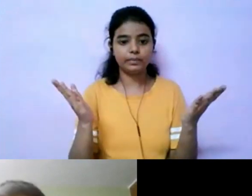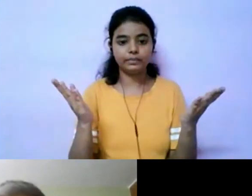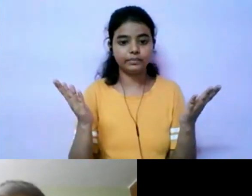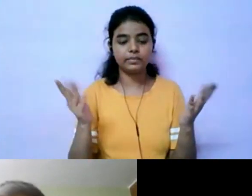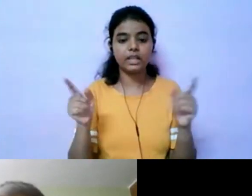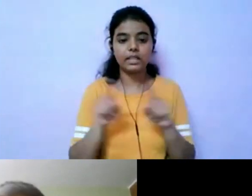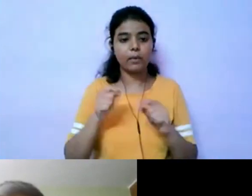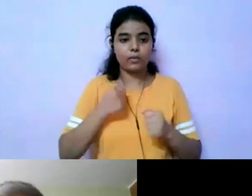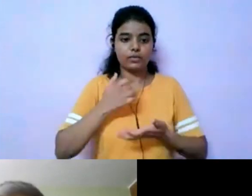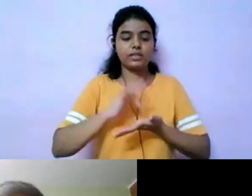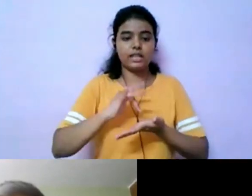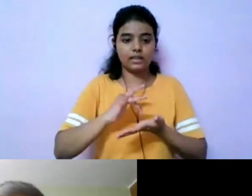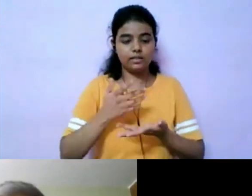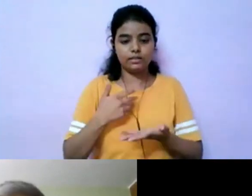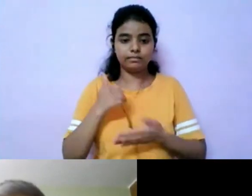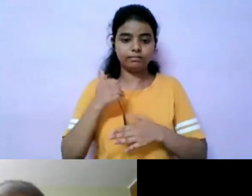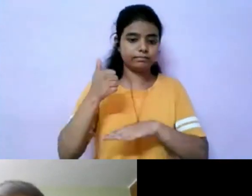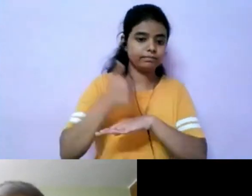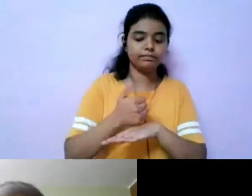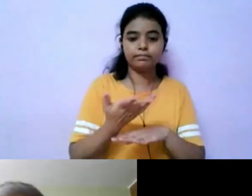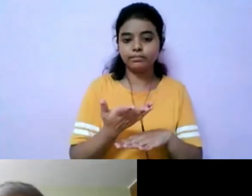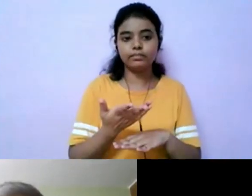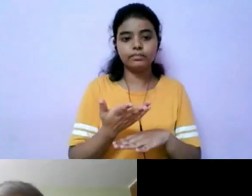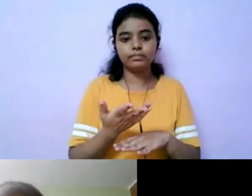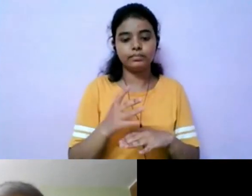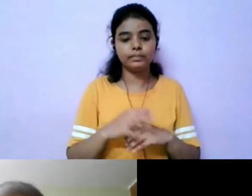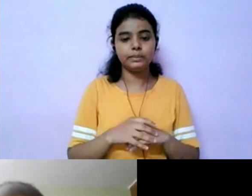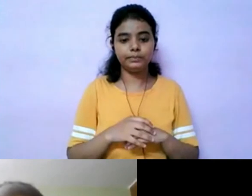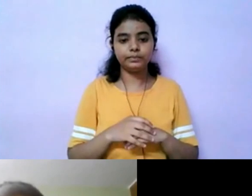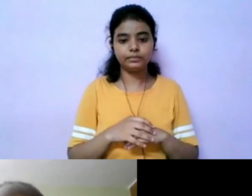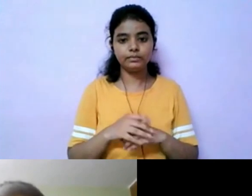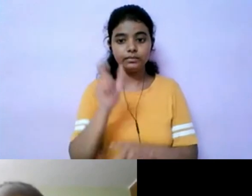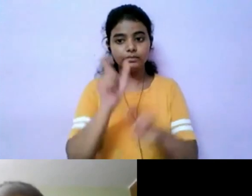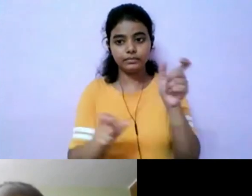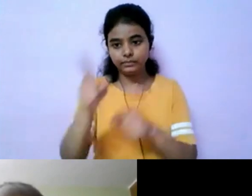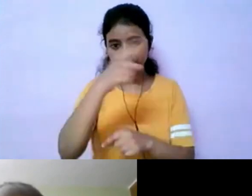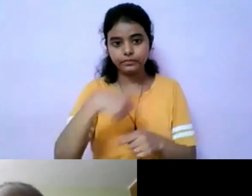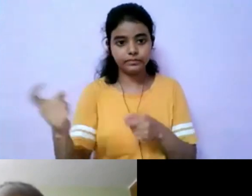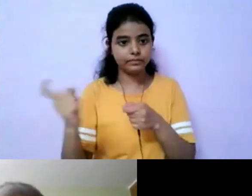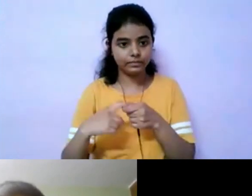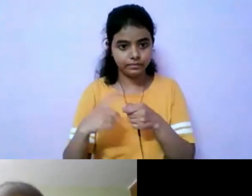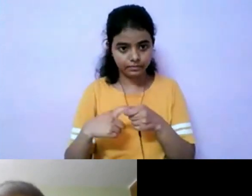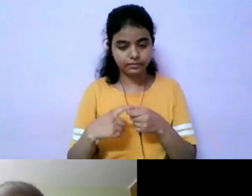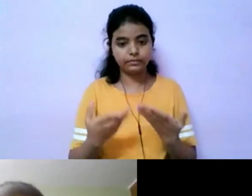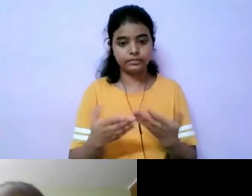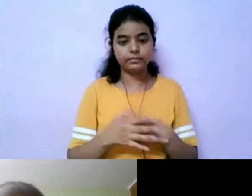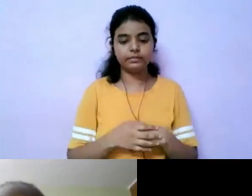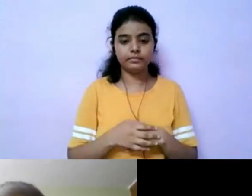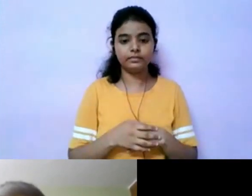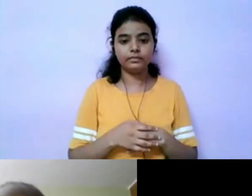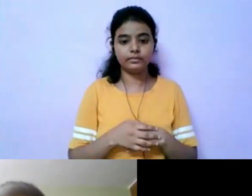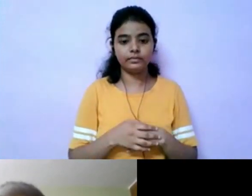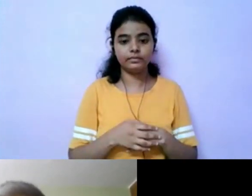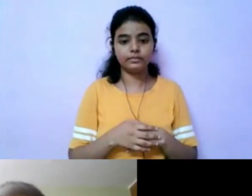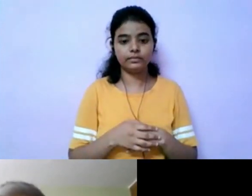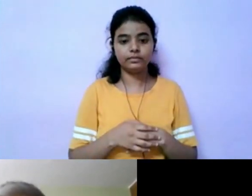the center, and on behalf of all the participants here. Let us be a part of